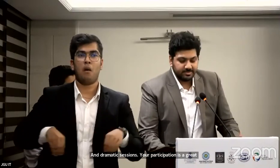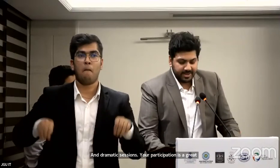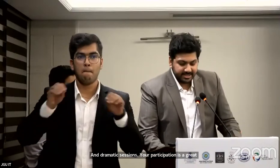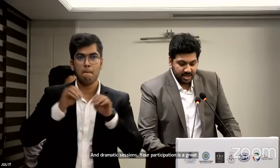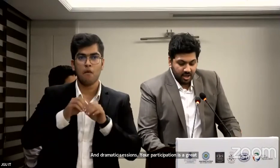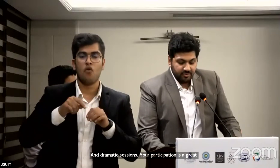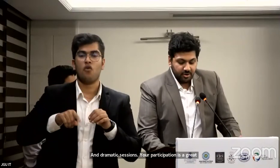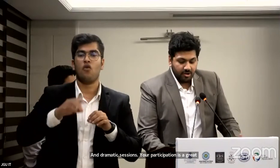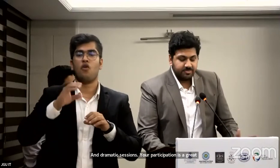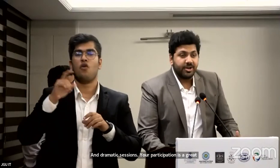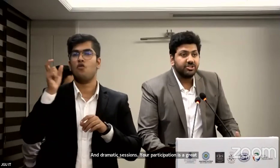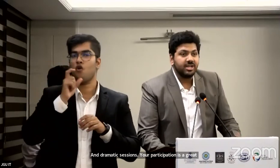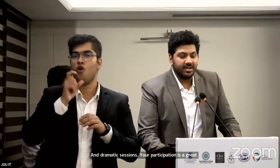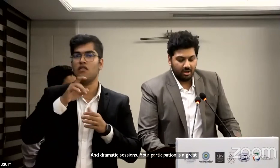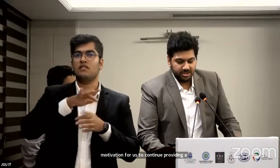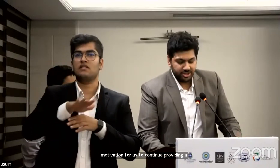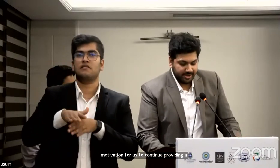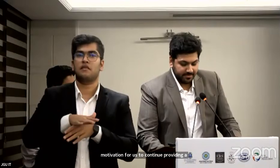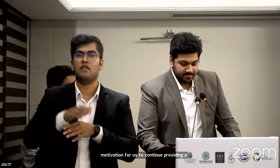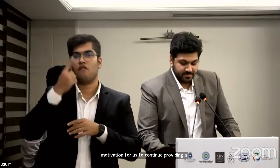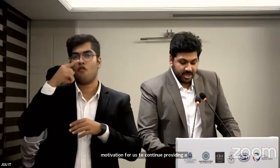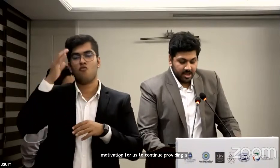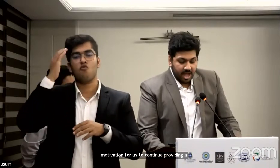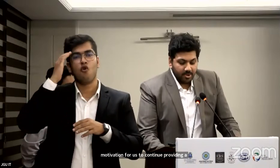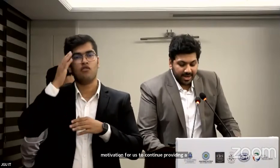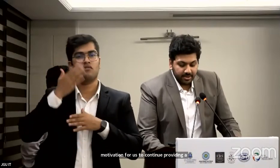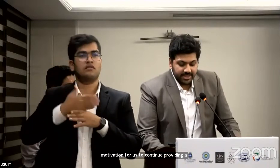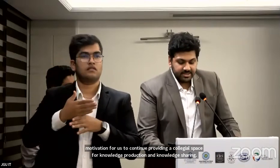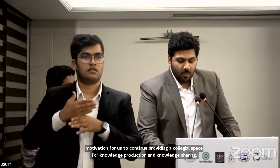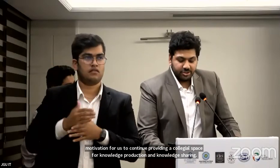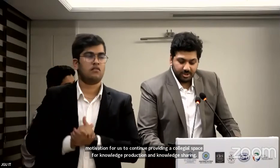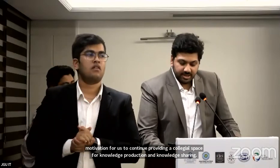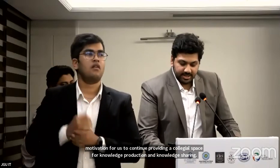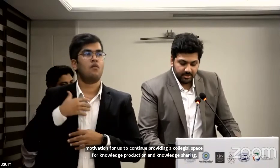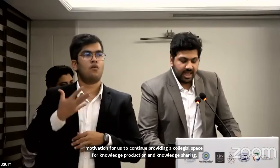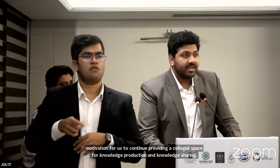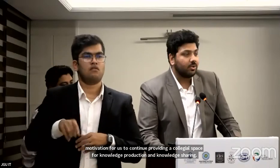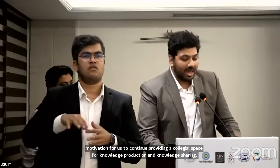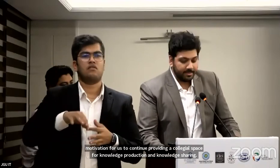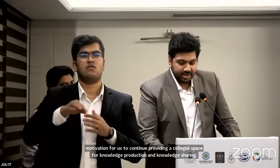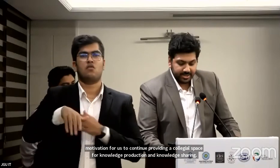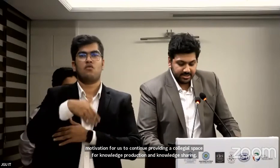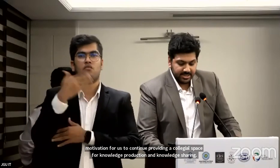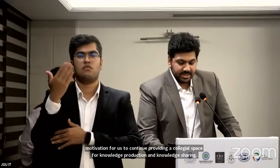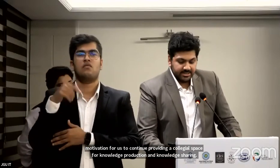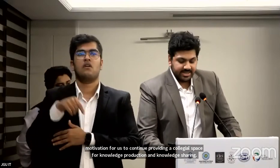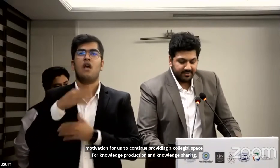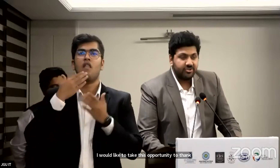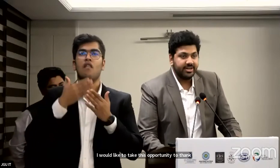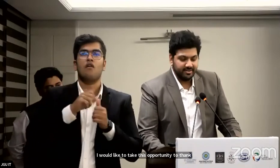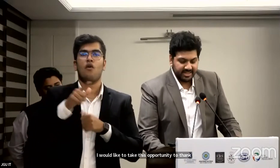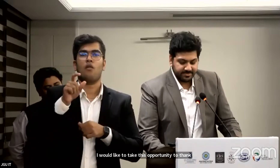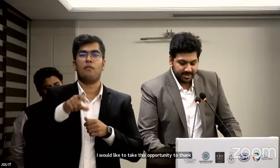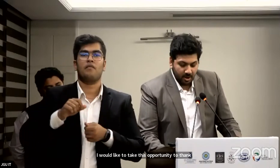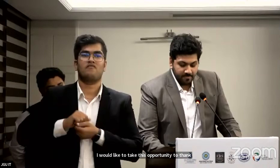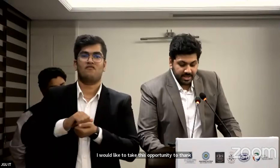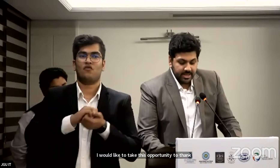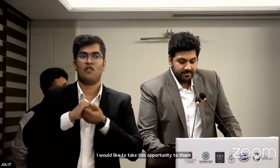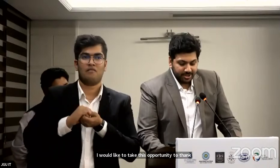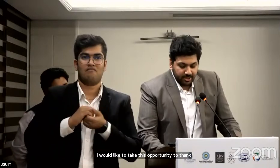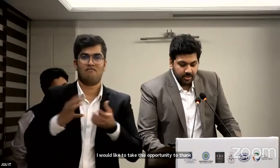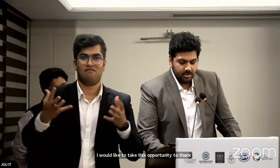collegial space for knowledge production and knowledge sharing. I would like to take this opportunity to thank our collaborators, Center for Trade and Investment